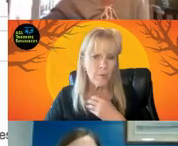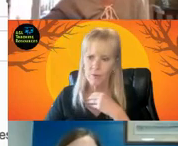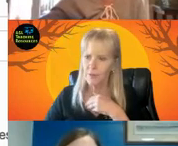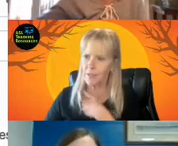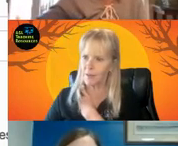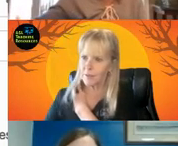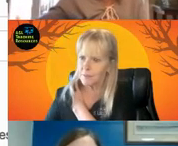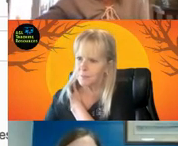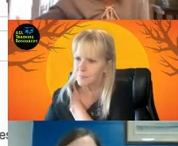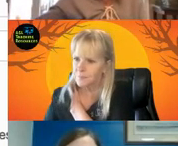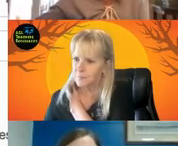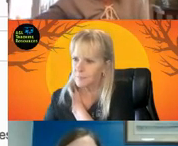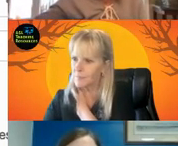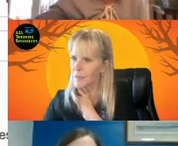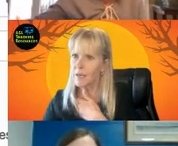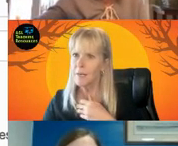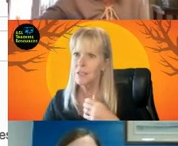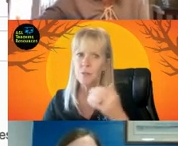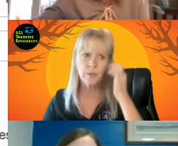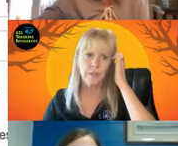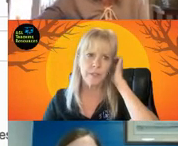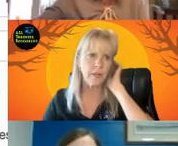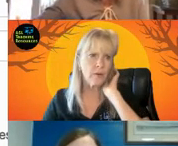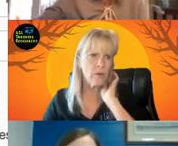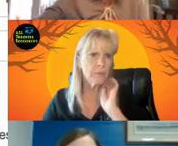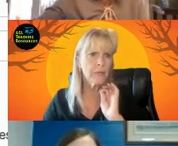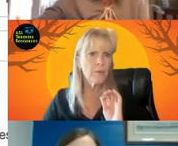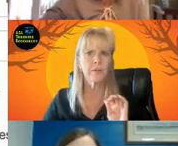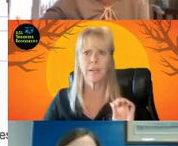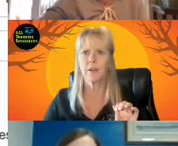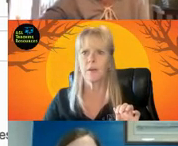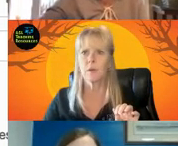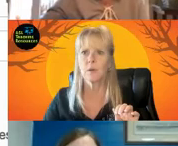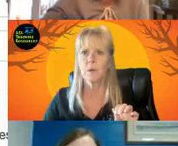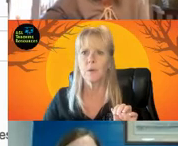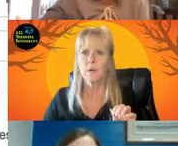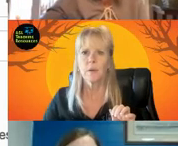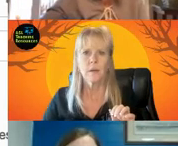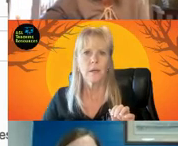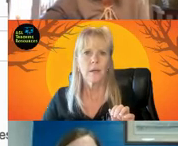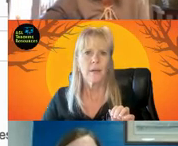Now let me come over here and make sure we're good to go. I'm going to come over here